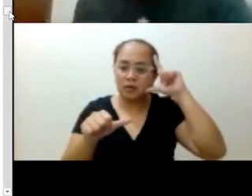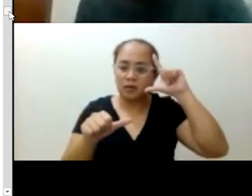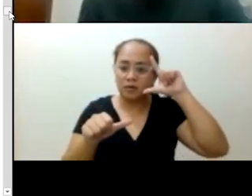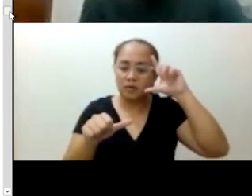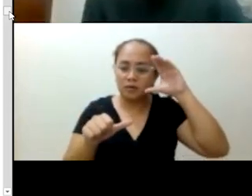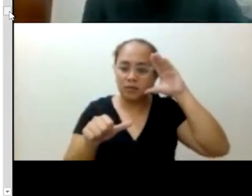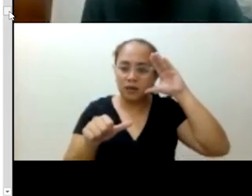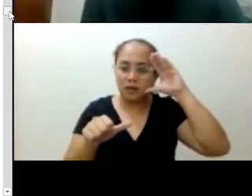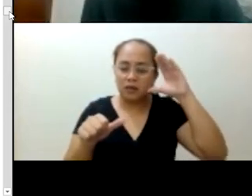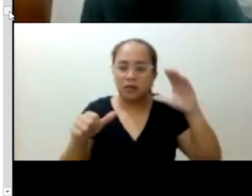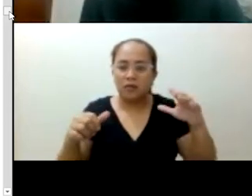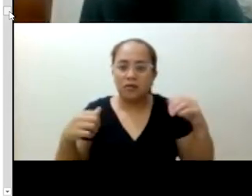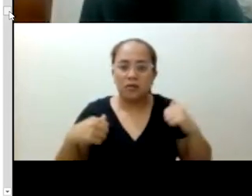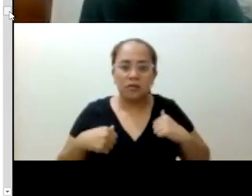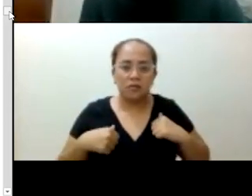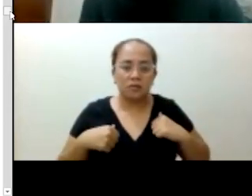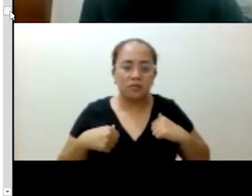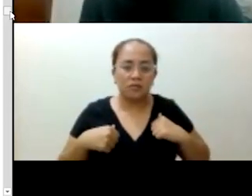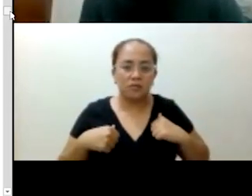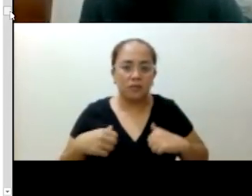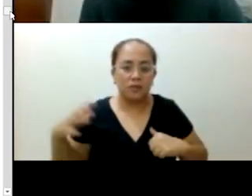Okay, let me show you this.